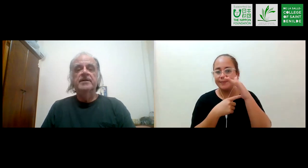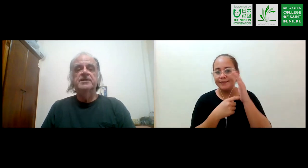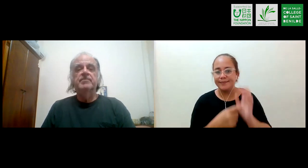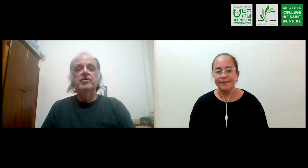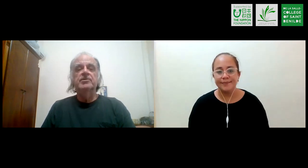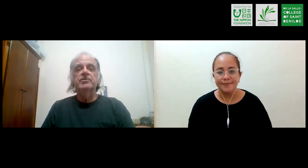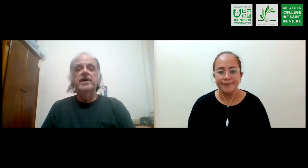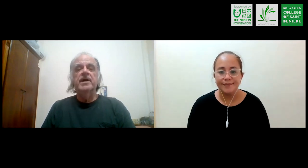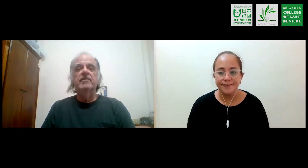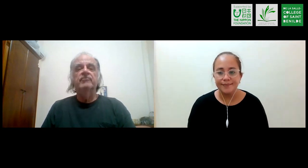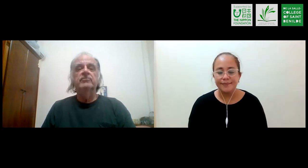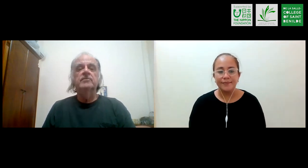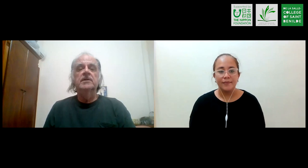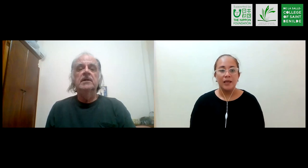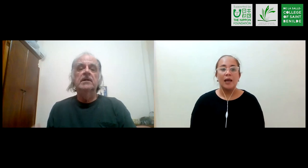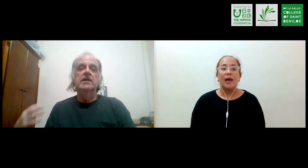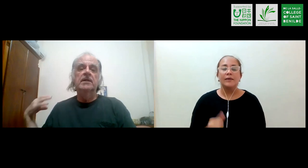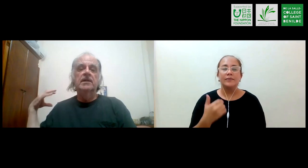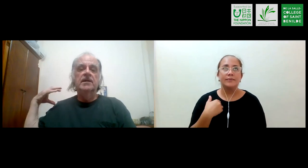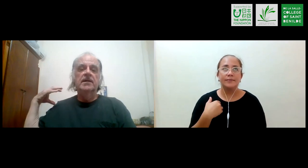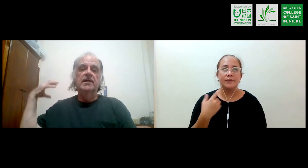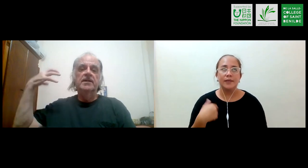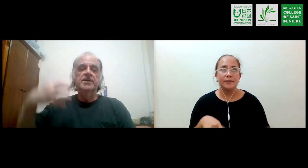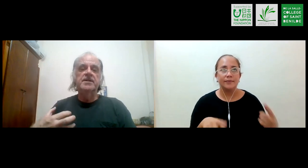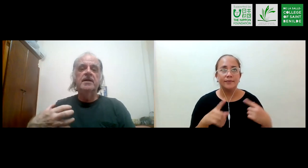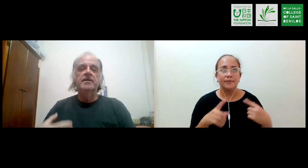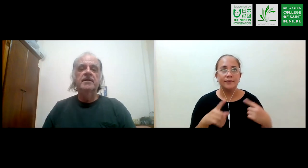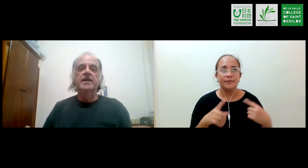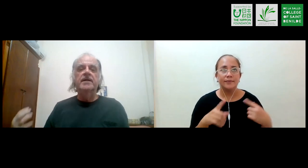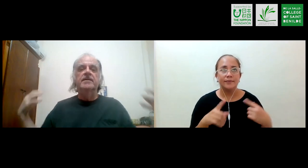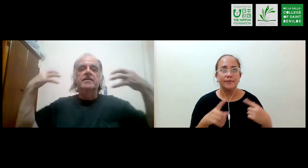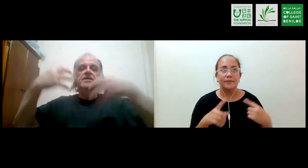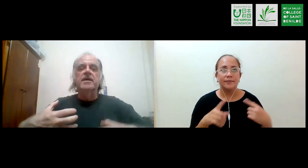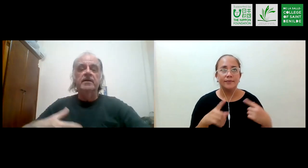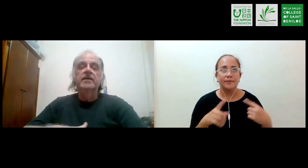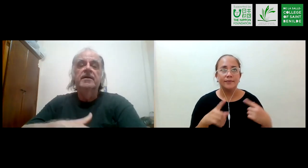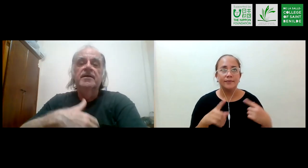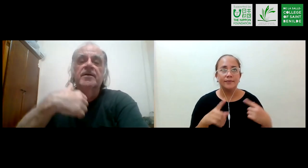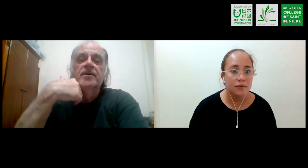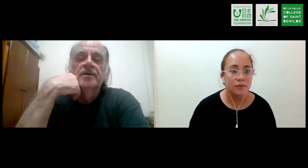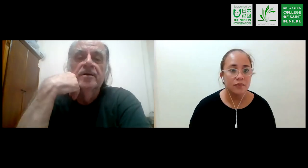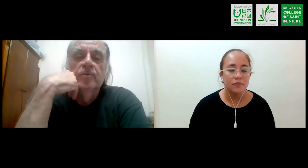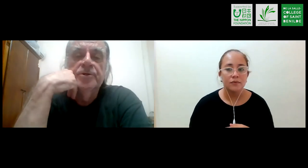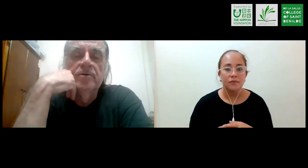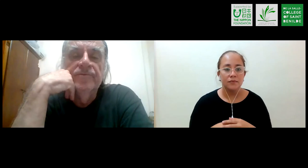yes. And suppose you have this sign and this sign. Which goes